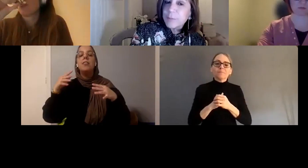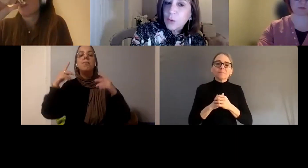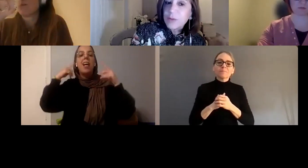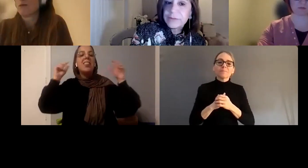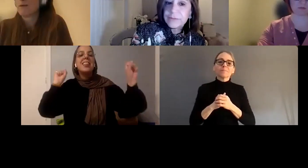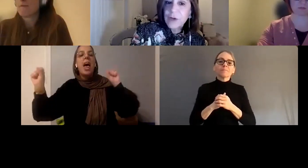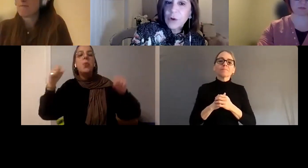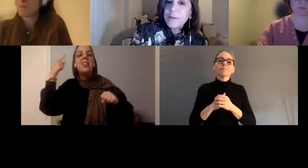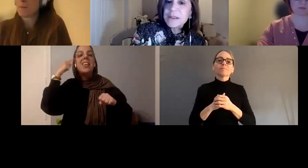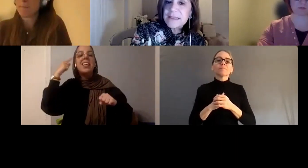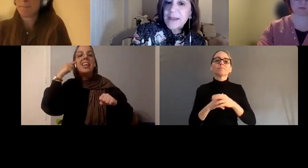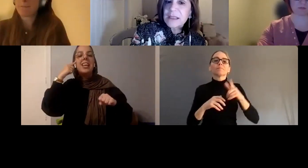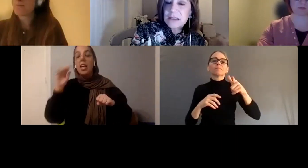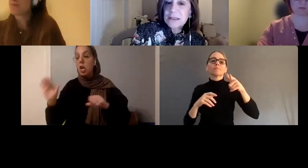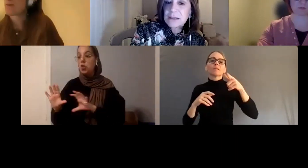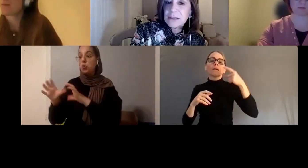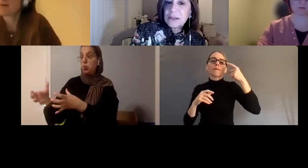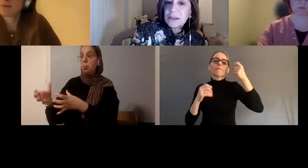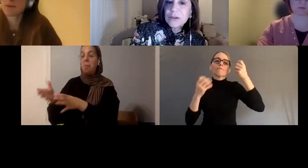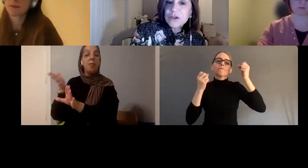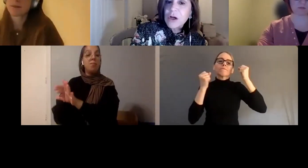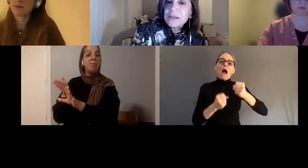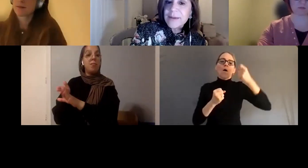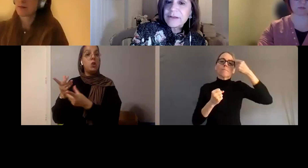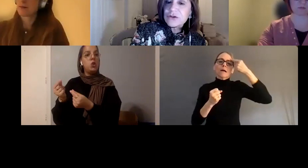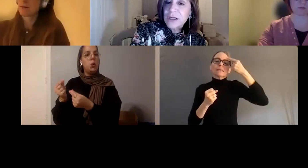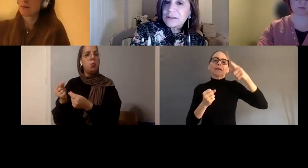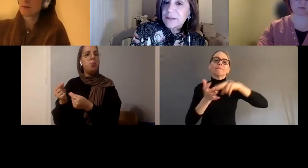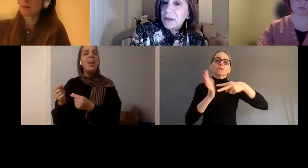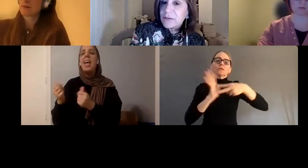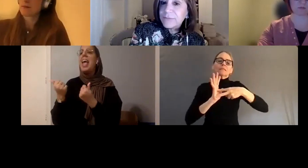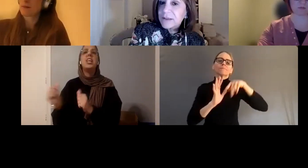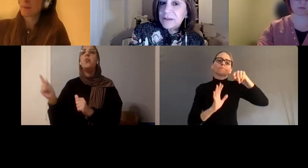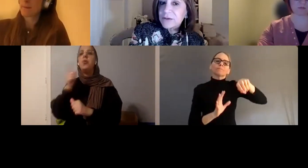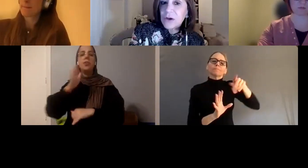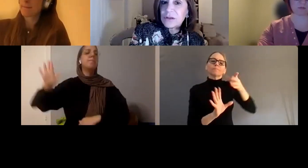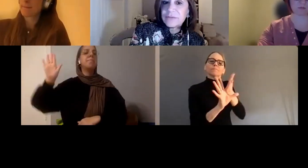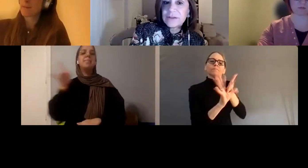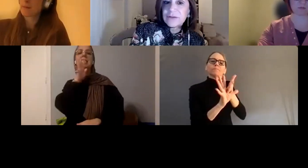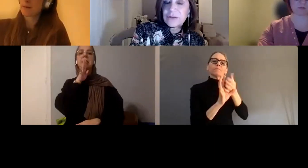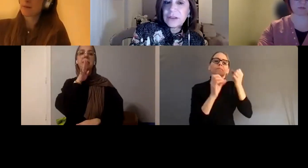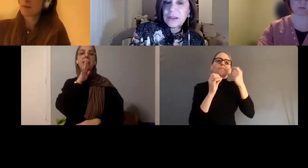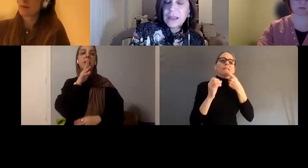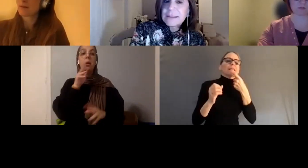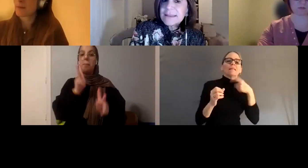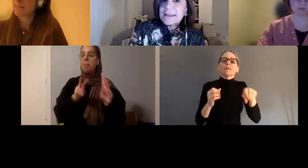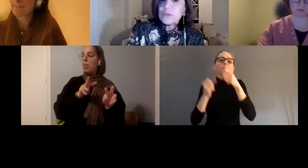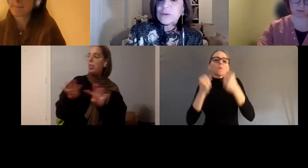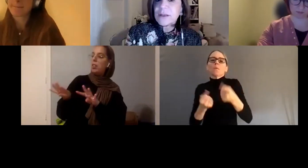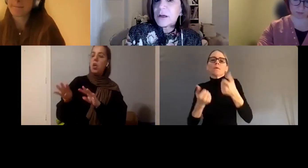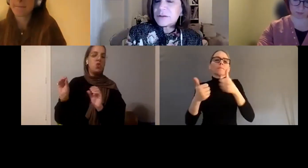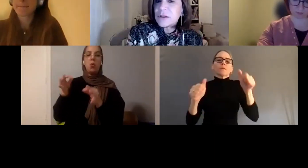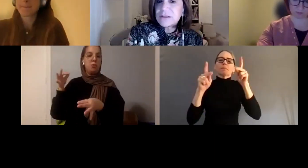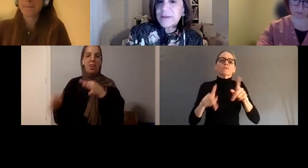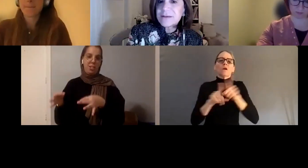a supportive, open space. We talked about how Jacques Lacan fit into all of this. I said that